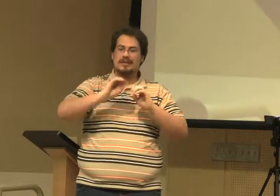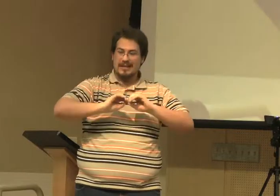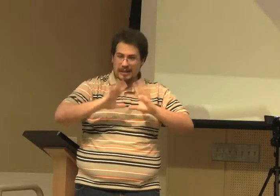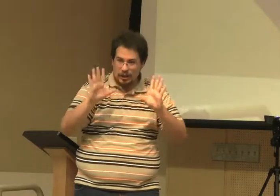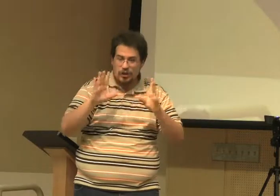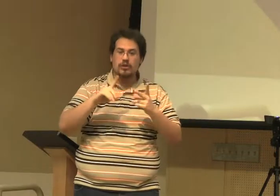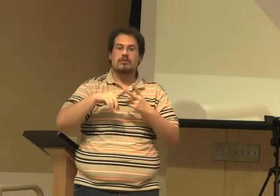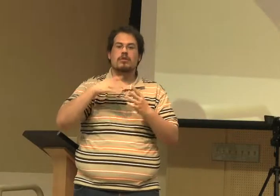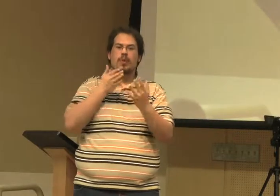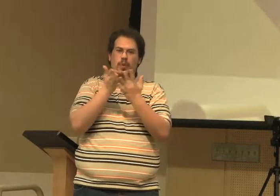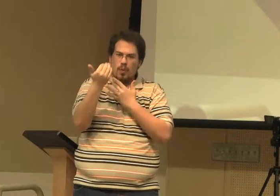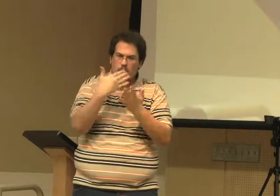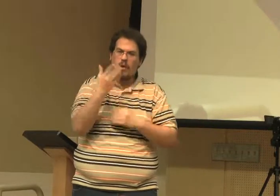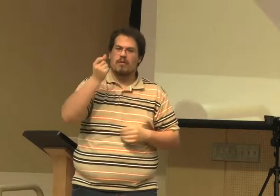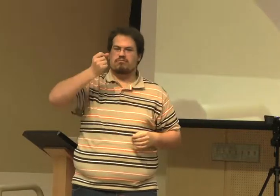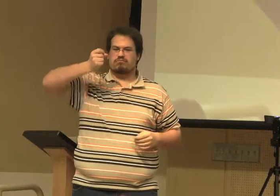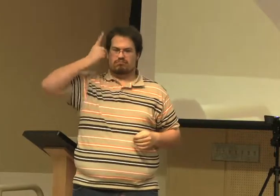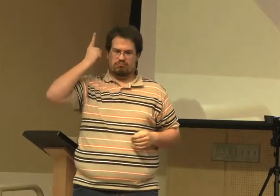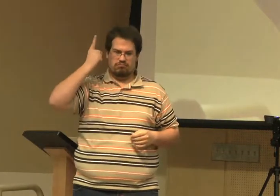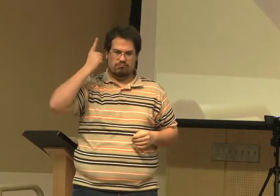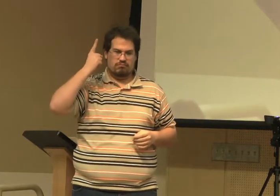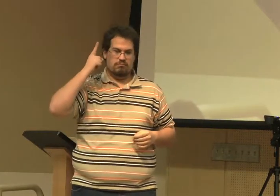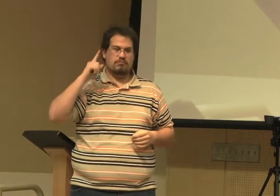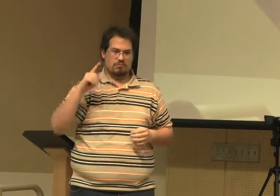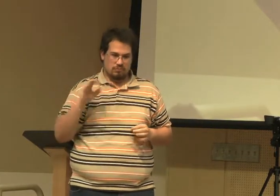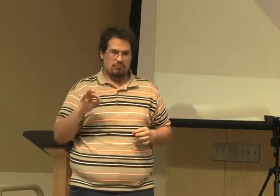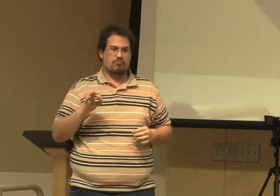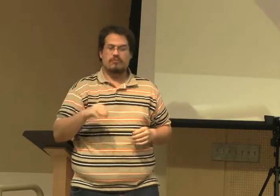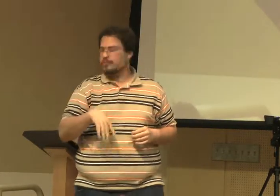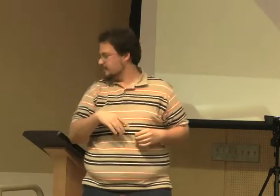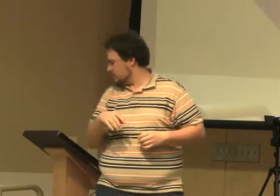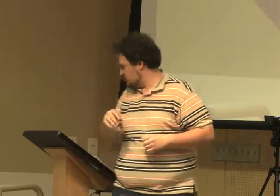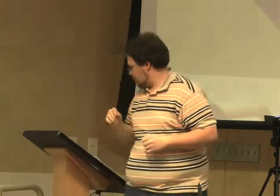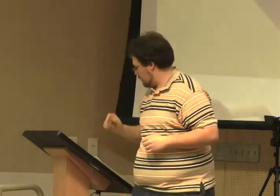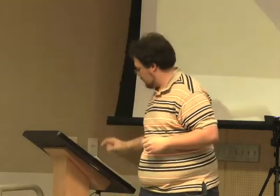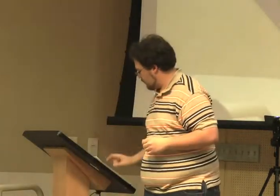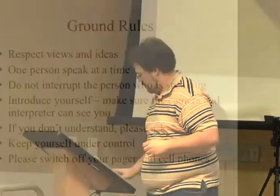sure that communication is clear and that it's transparent to everybody and everybody.